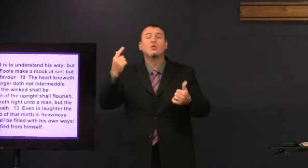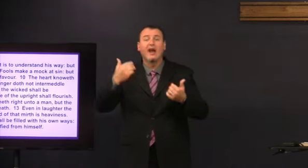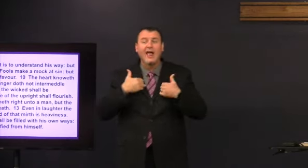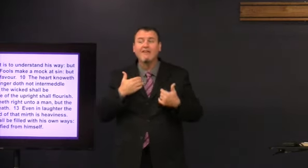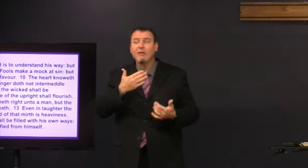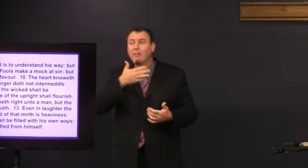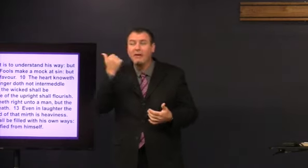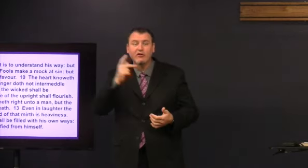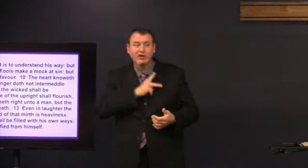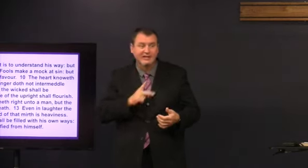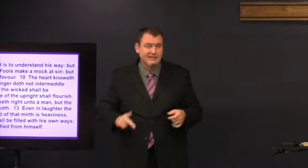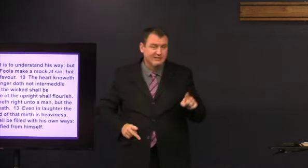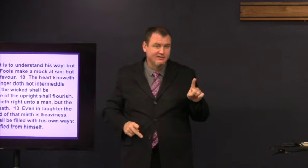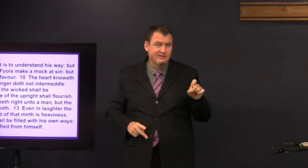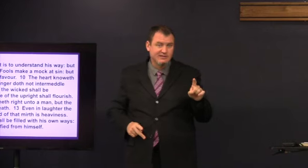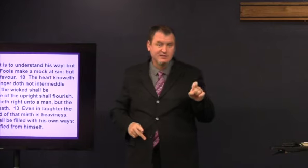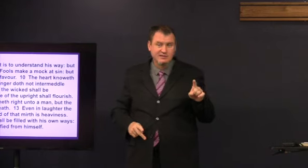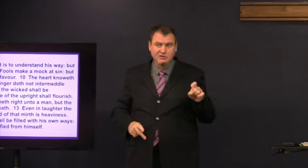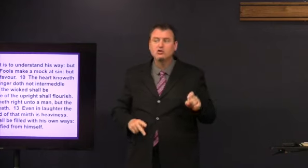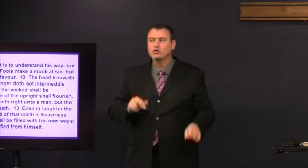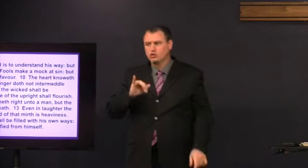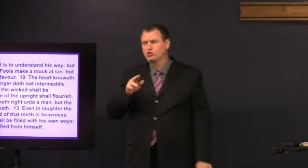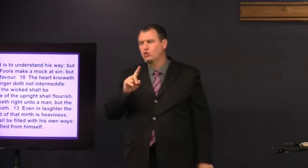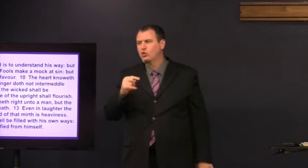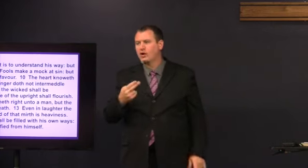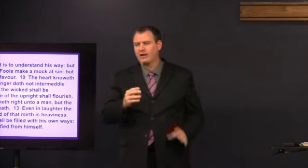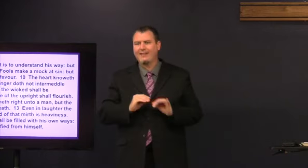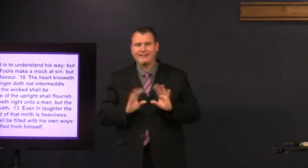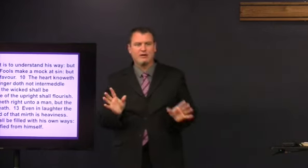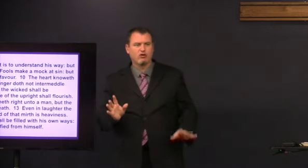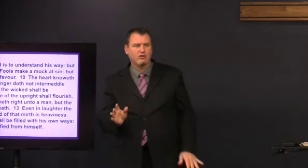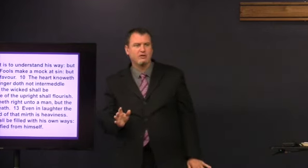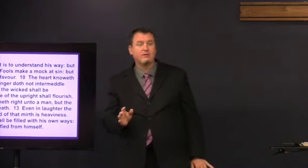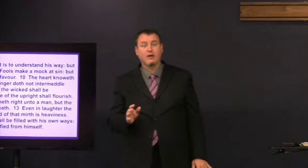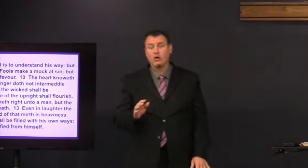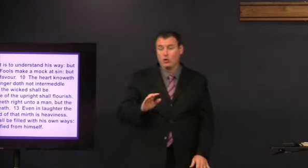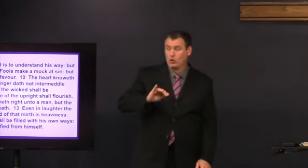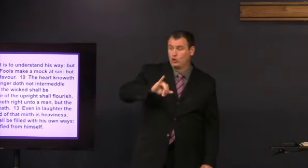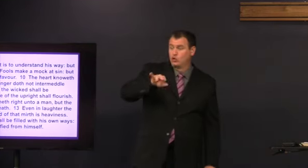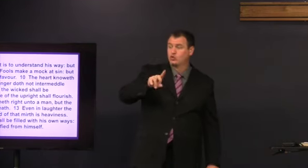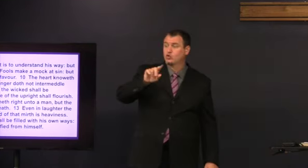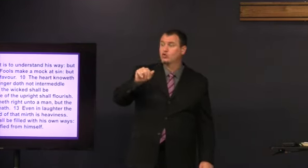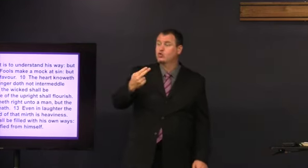Both the same. Which one had the better kings? Judah, obviously.